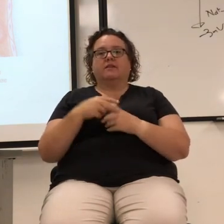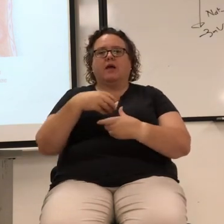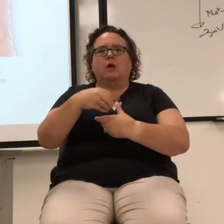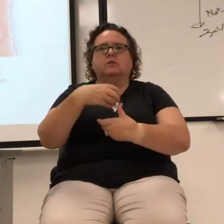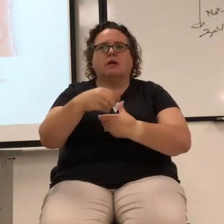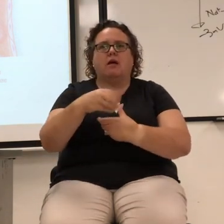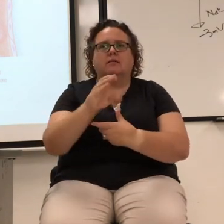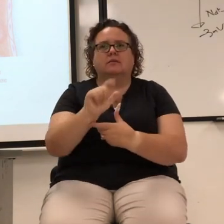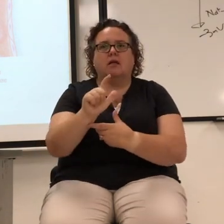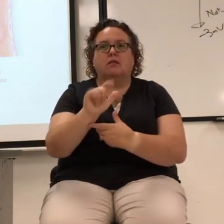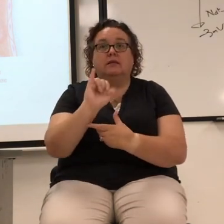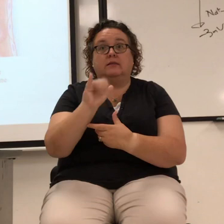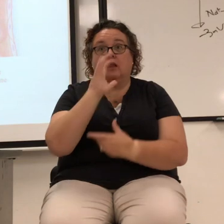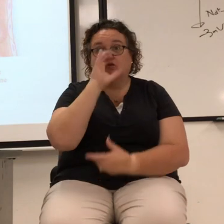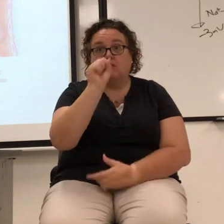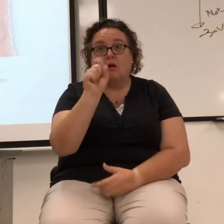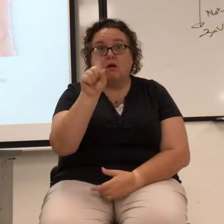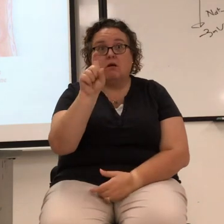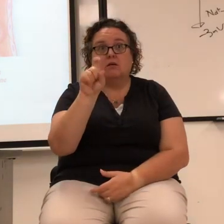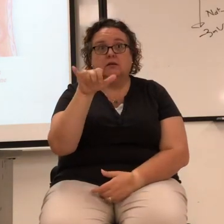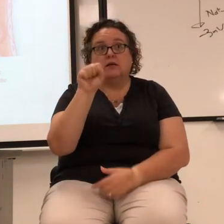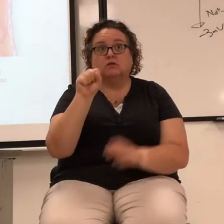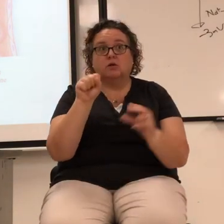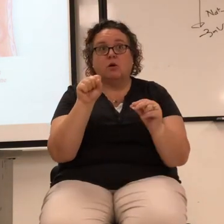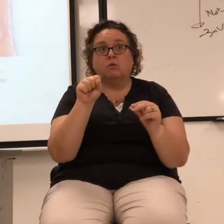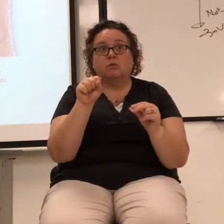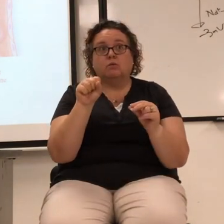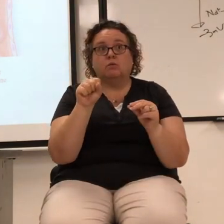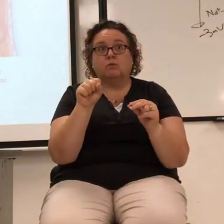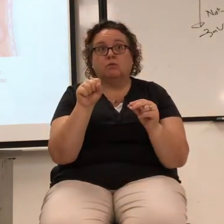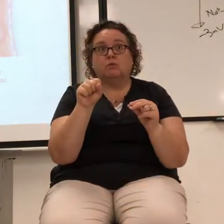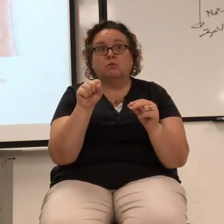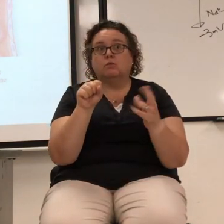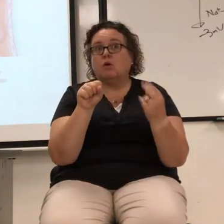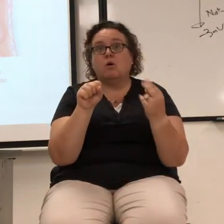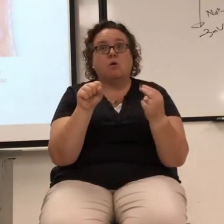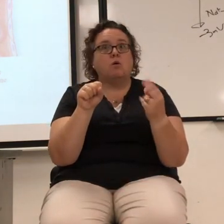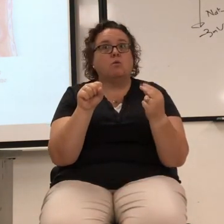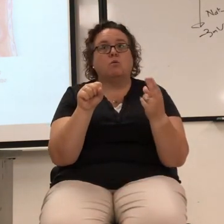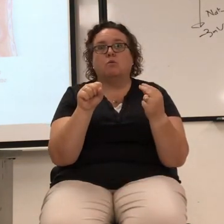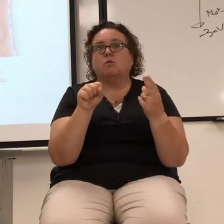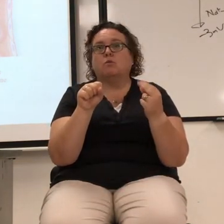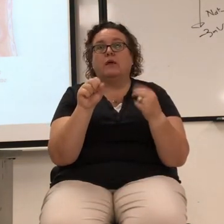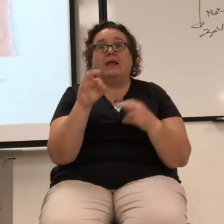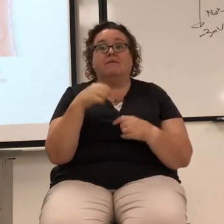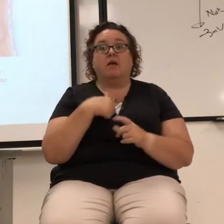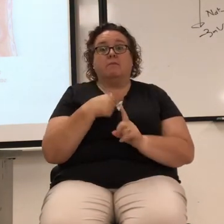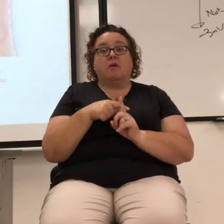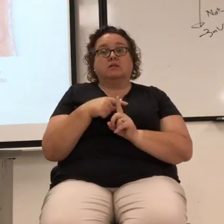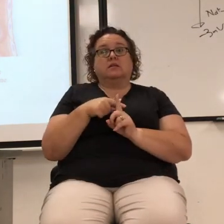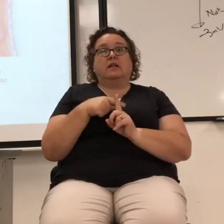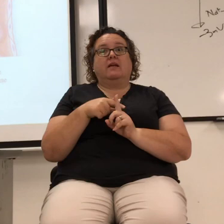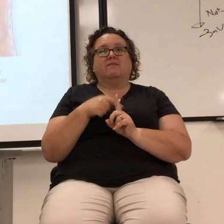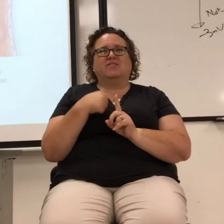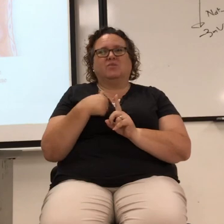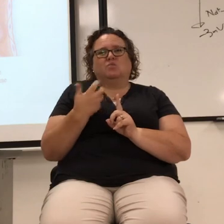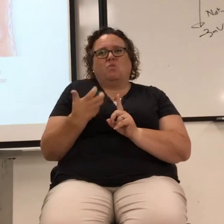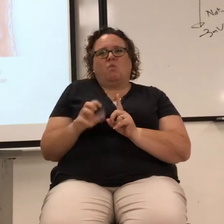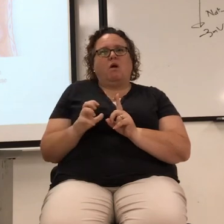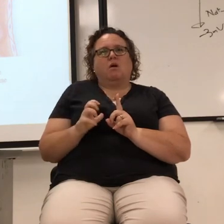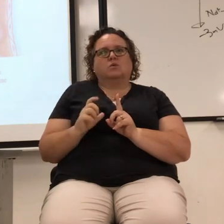outside the cell. Is that a draw? Yes or no? No. If you're positive, you don't want to